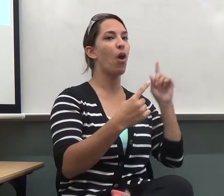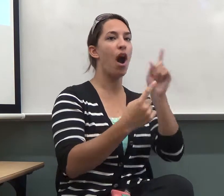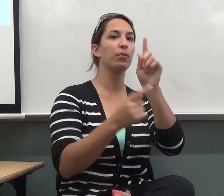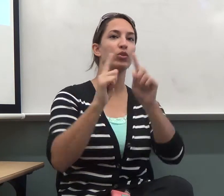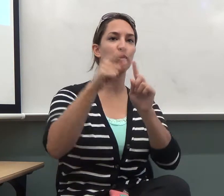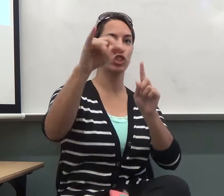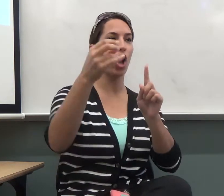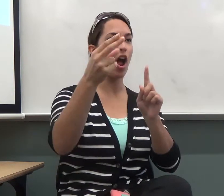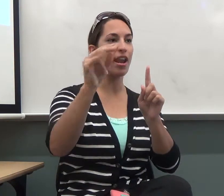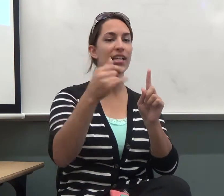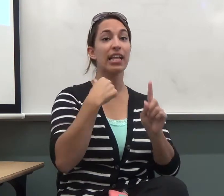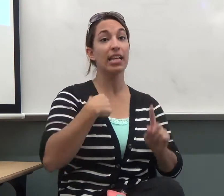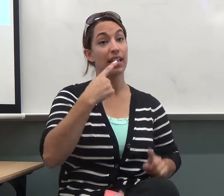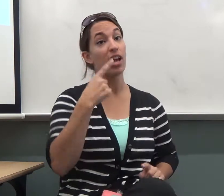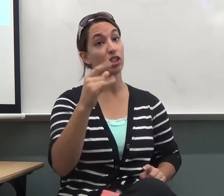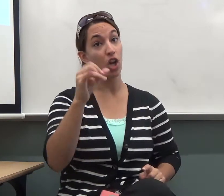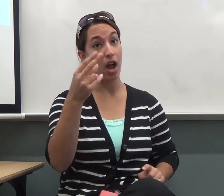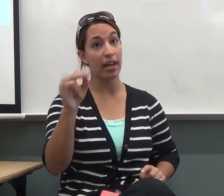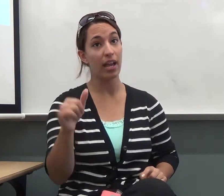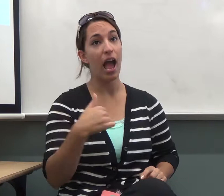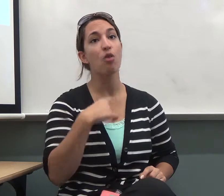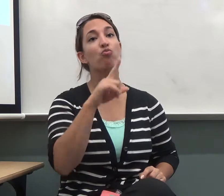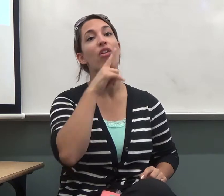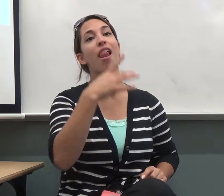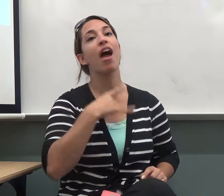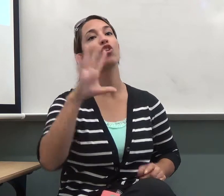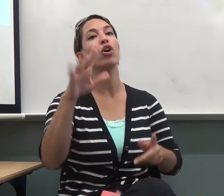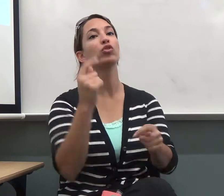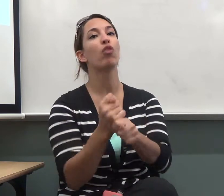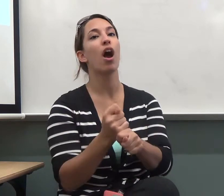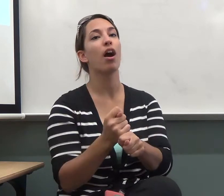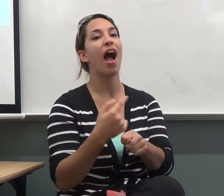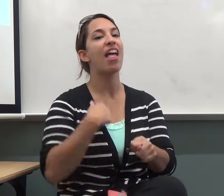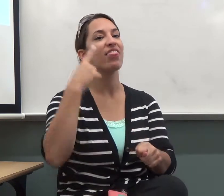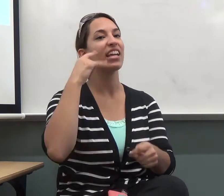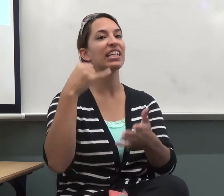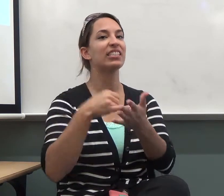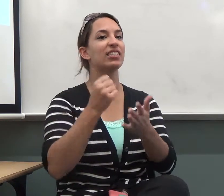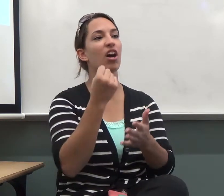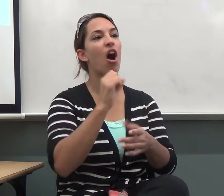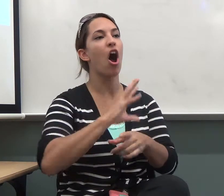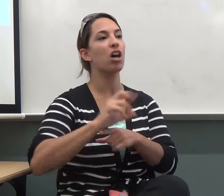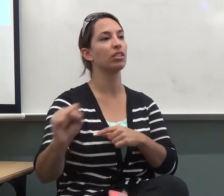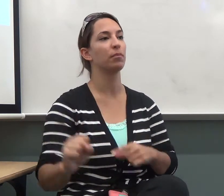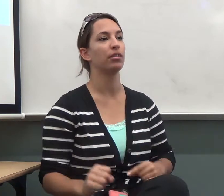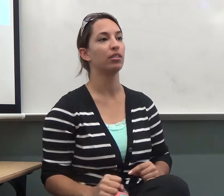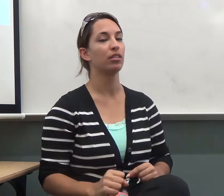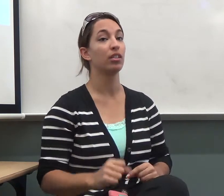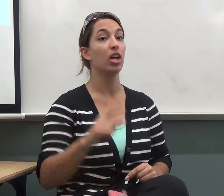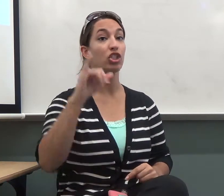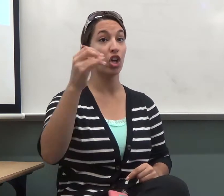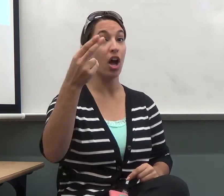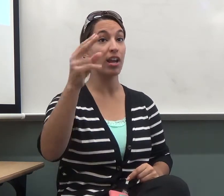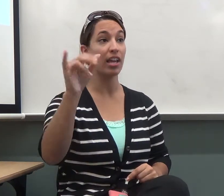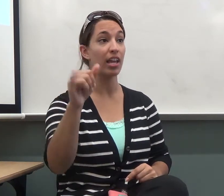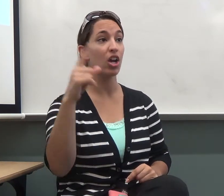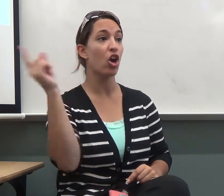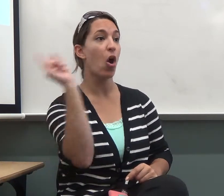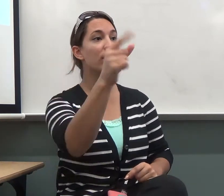say, Johnny, I really like your truck. I think it's awesome. Okay? And Johnny goes and he tells Elvis, he says,